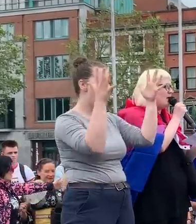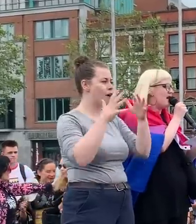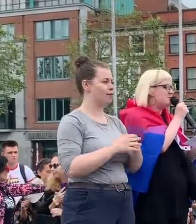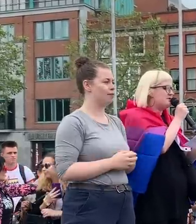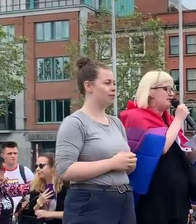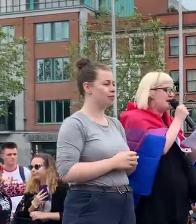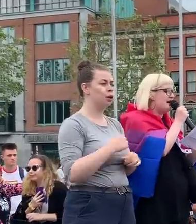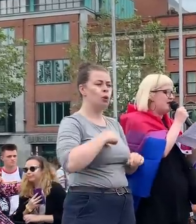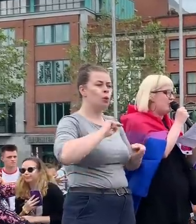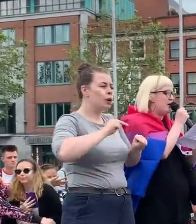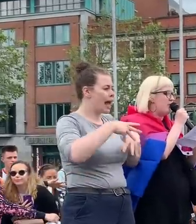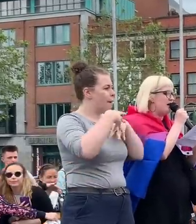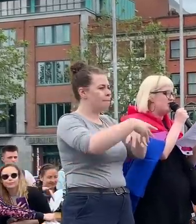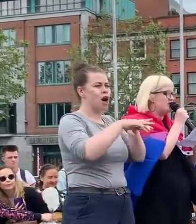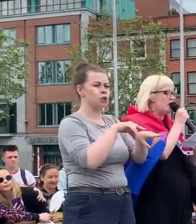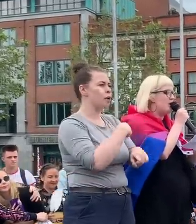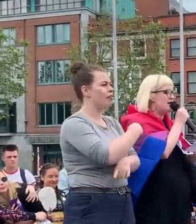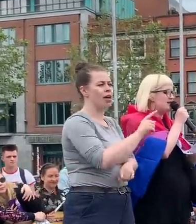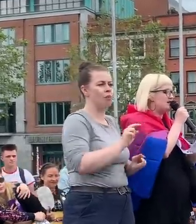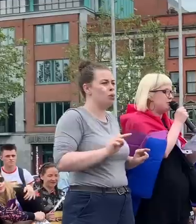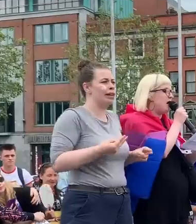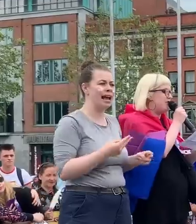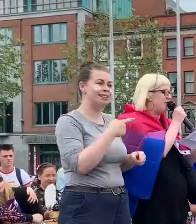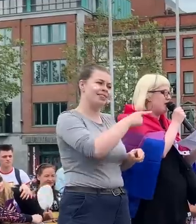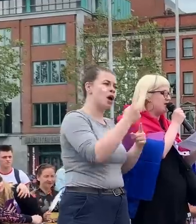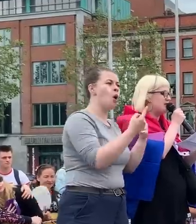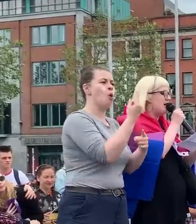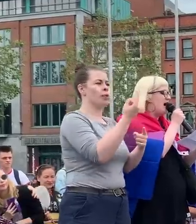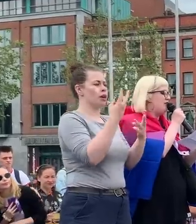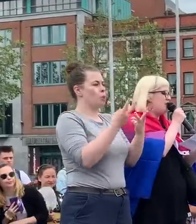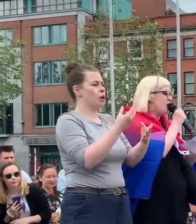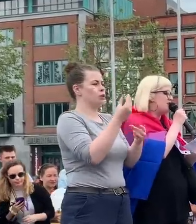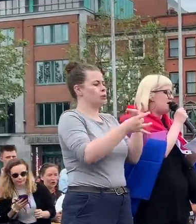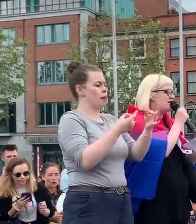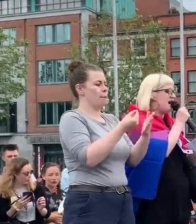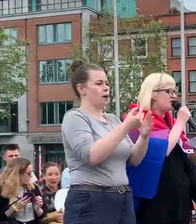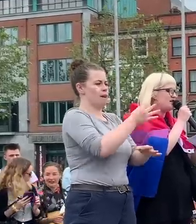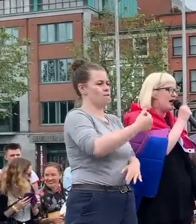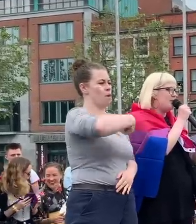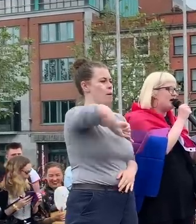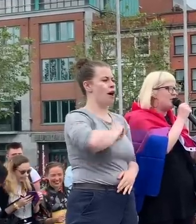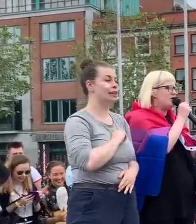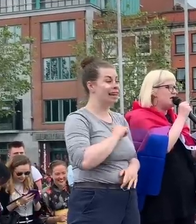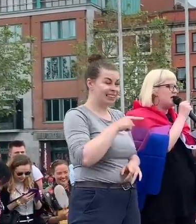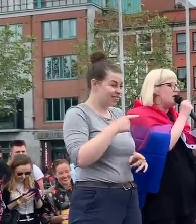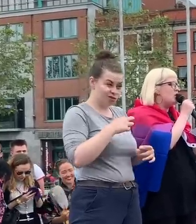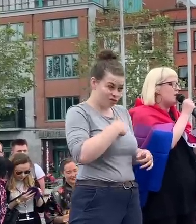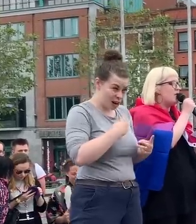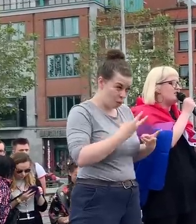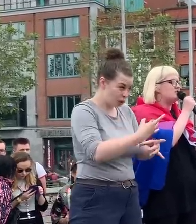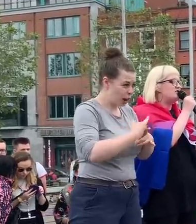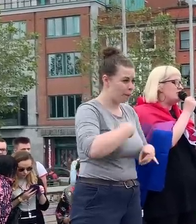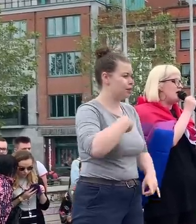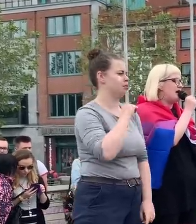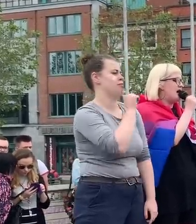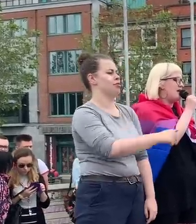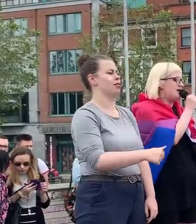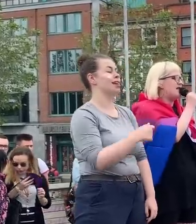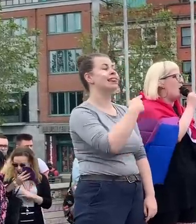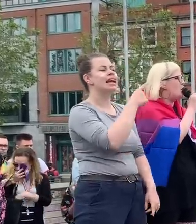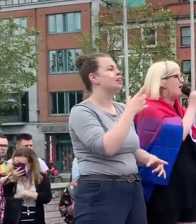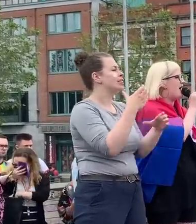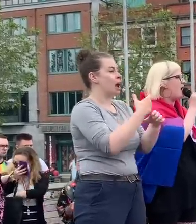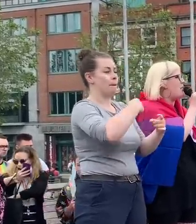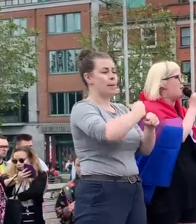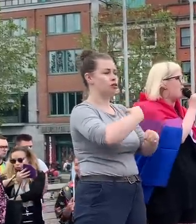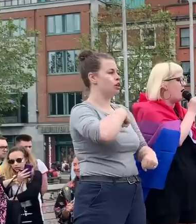We can't march beside the litany of corporations who only seek to profit from us and have no desire to actually help our community. Corporations do not care about